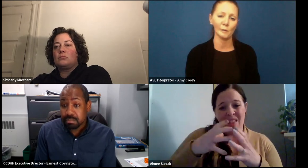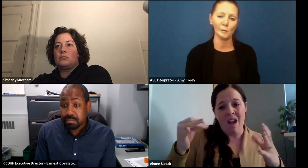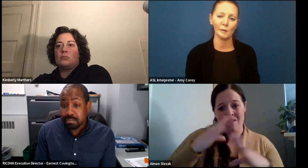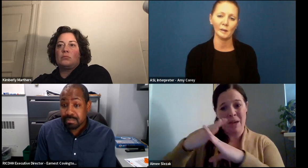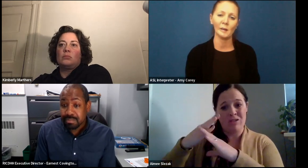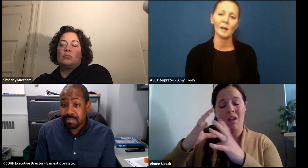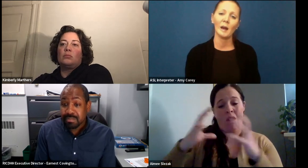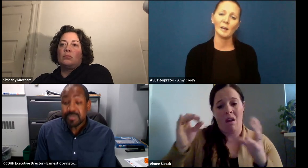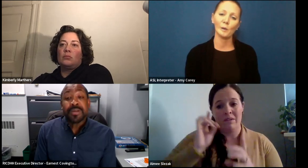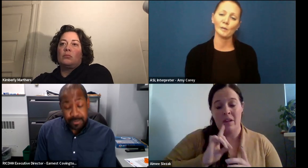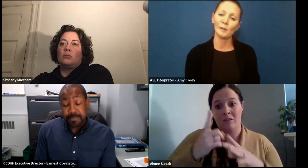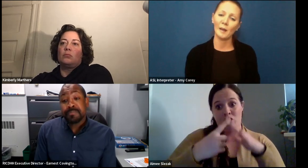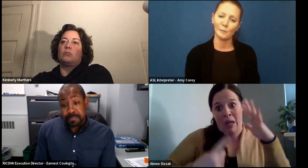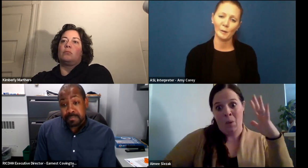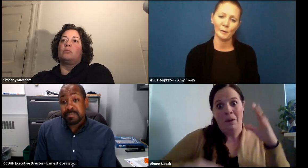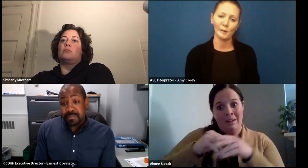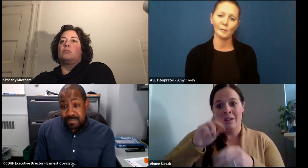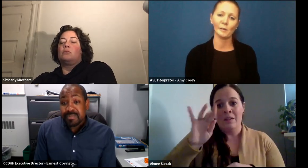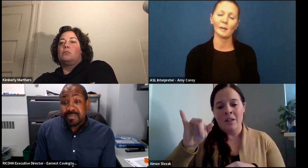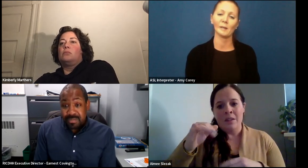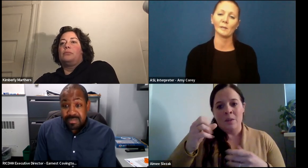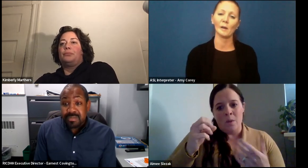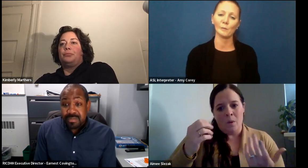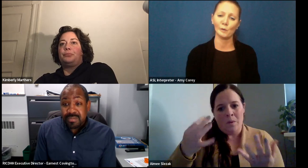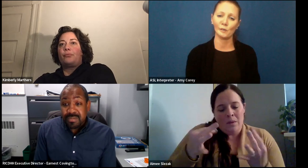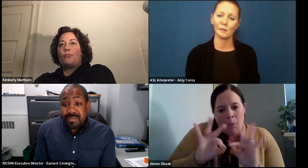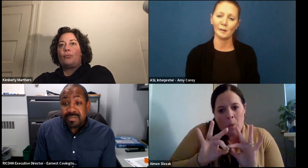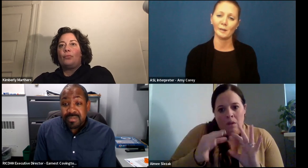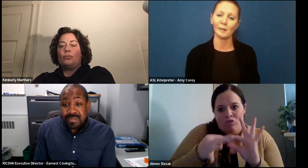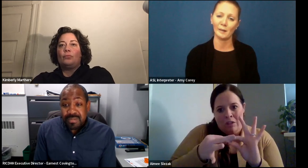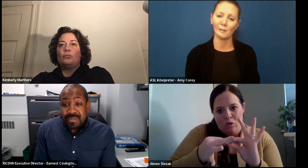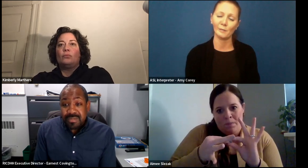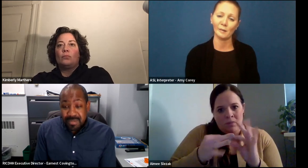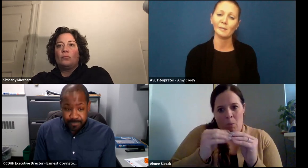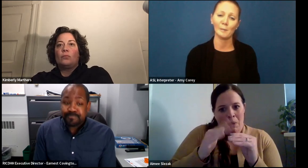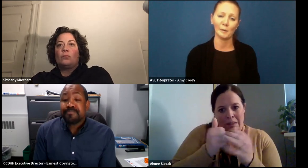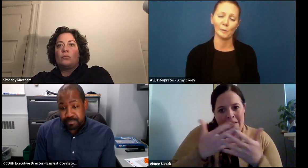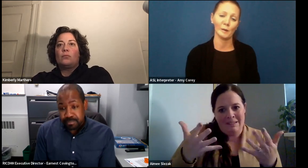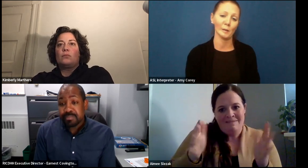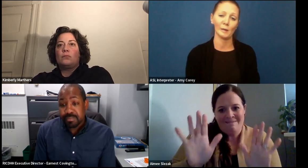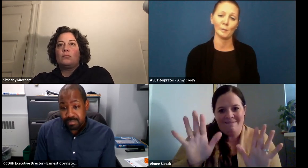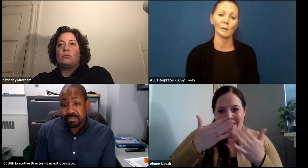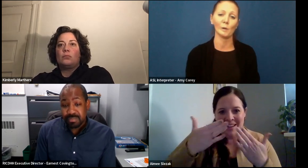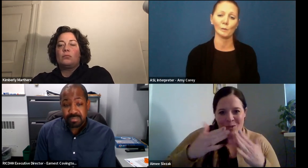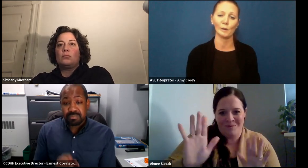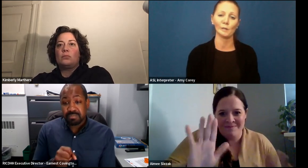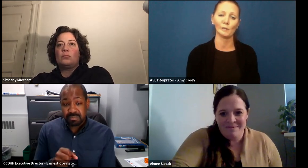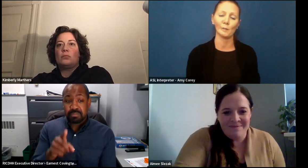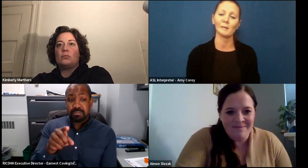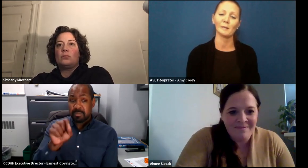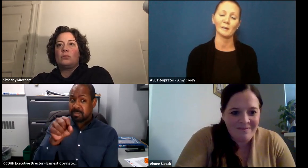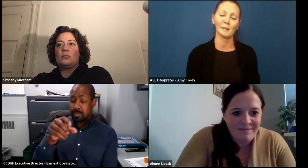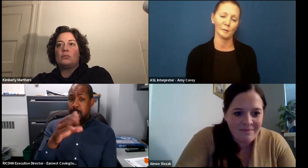the deaf community. I know there's a lot of barriers and unfortunately a lot of things happening in Rhode Island that are being overlooked.